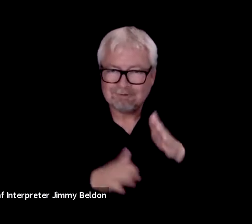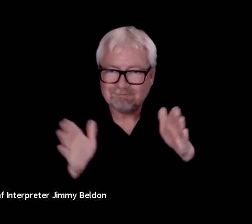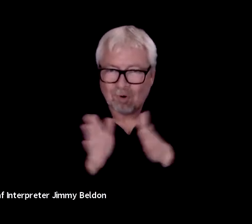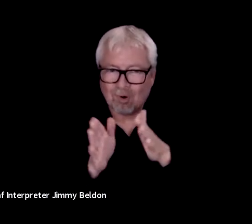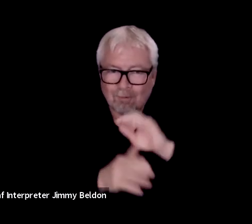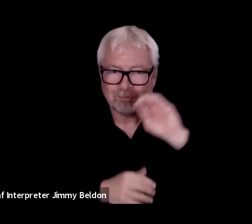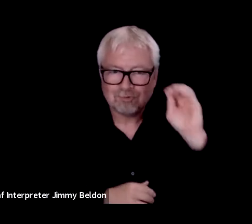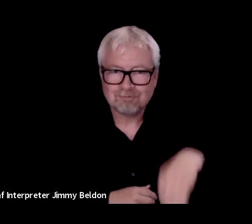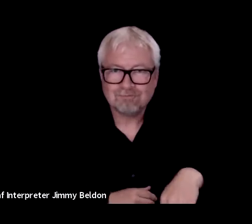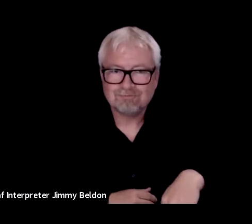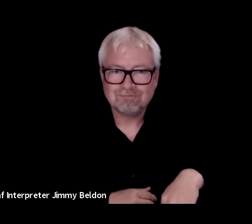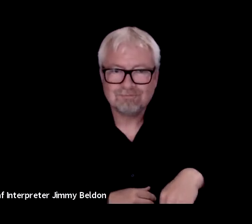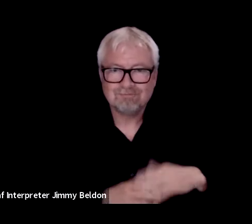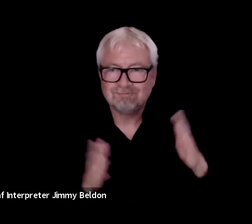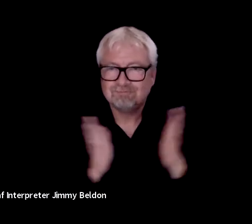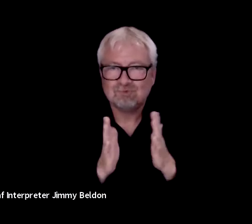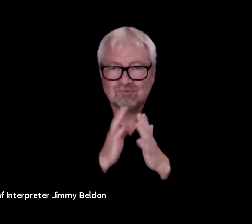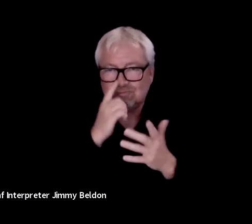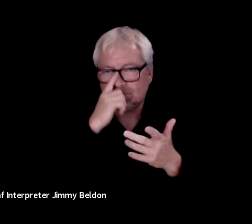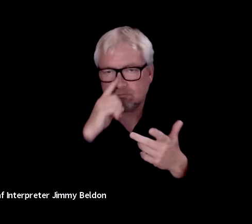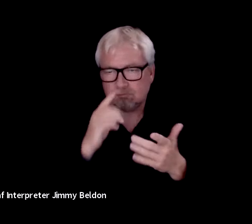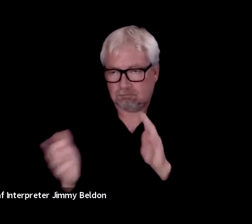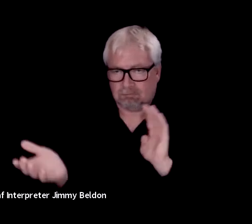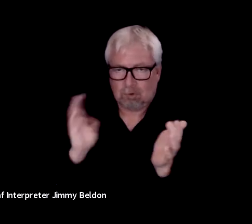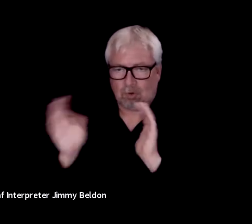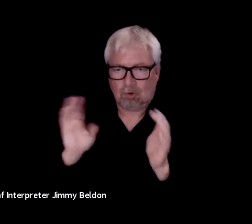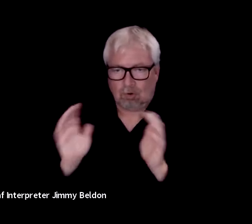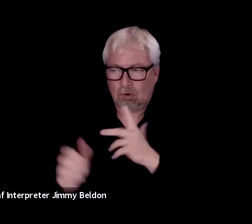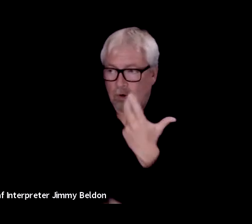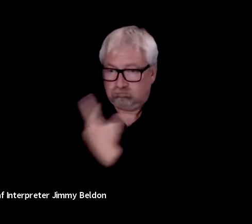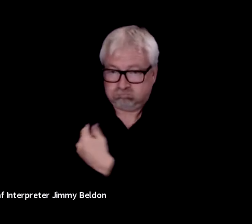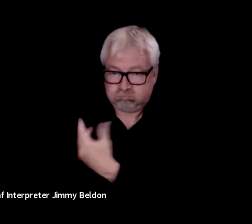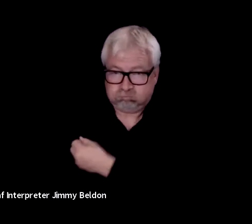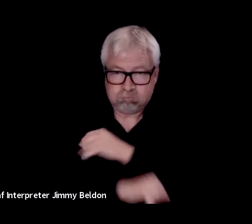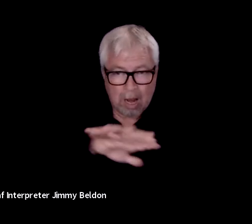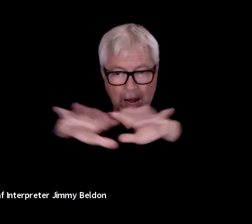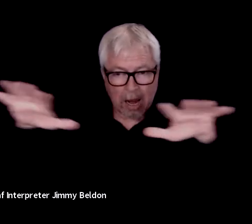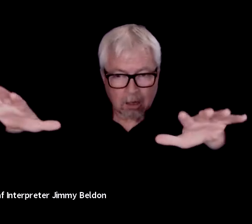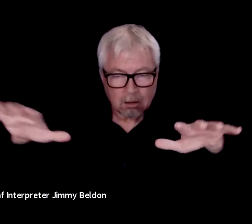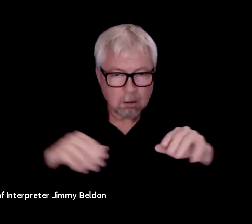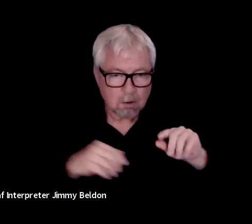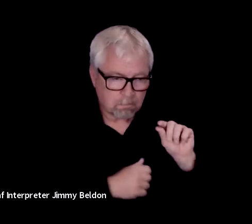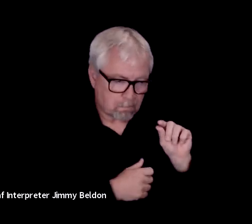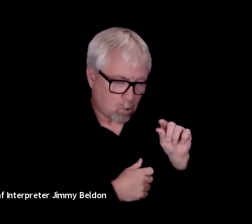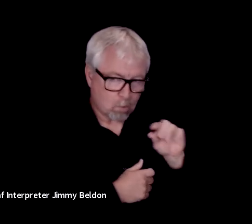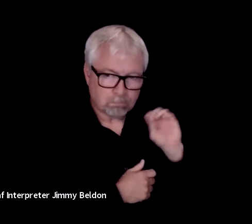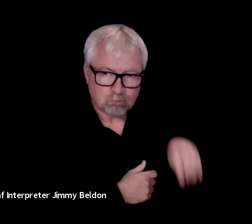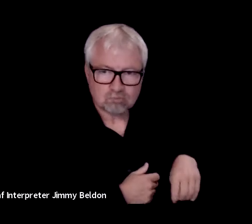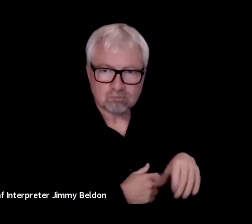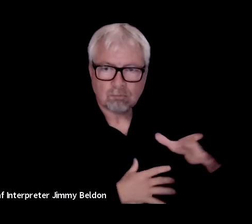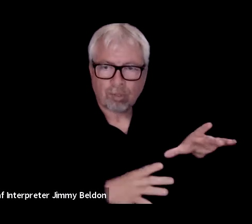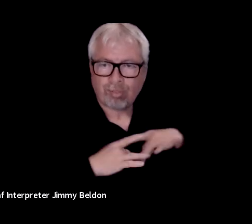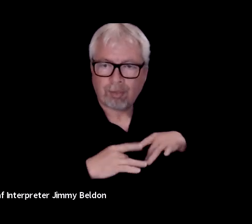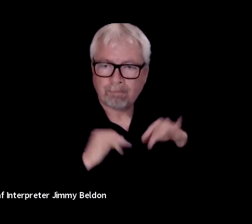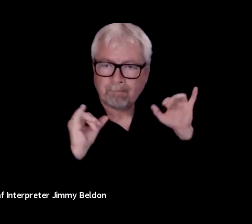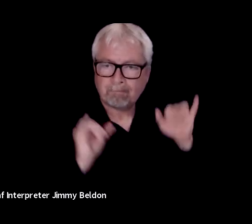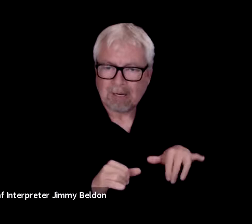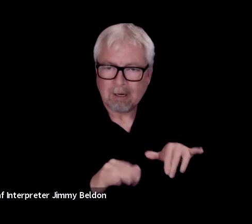in mind. And then if you look at those who've been hospitalized, who've been fully vaccinated,